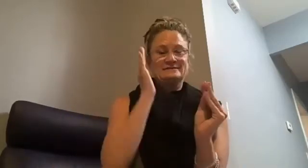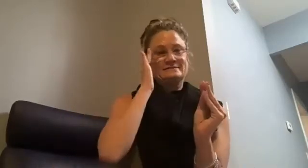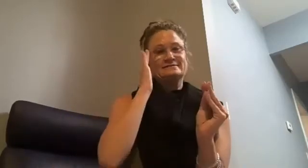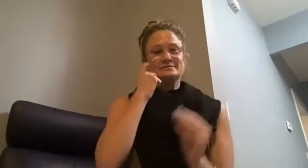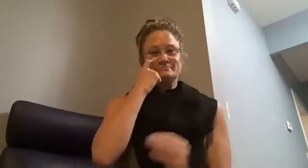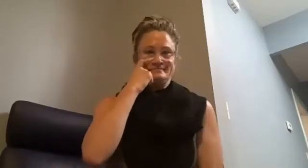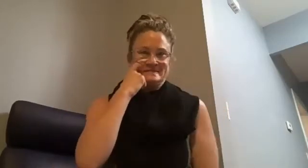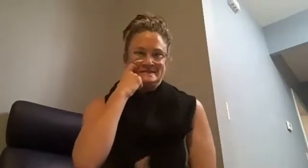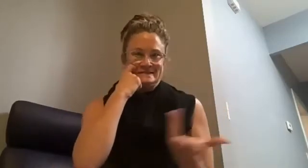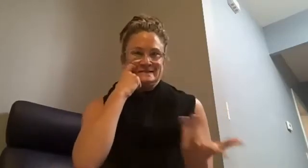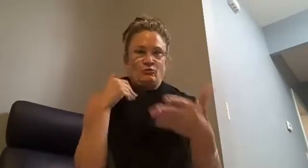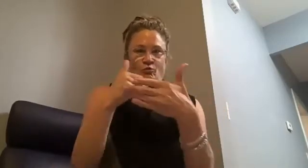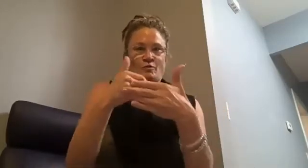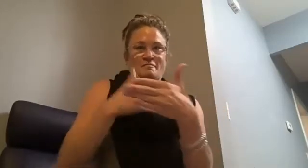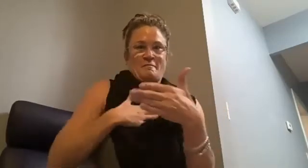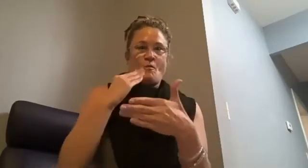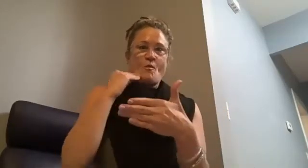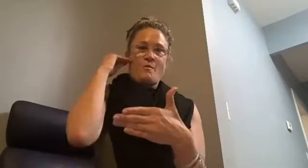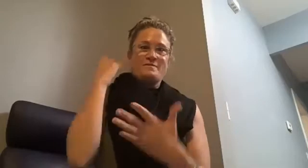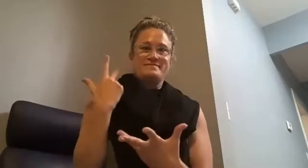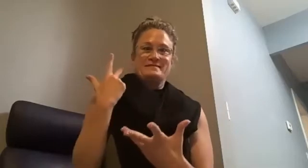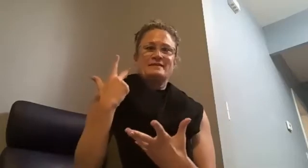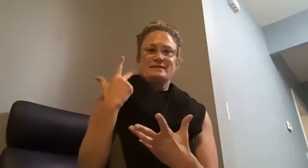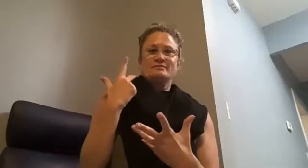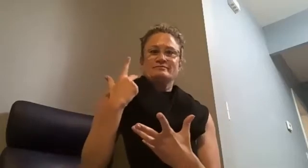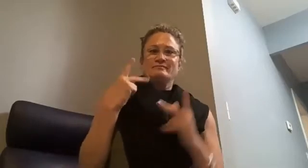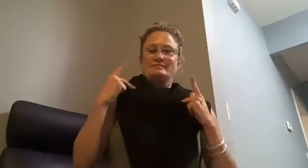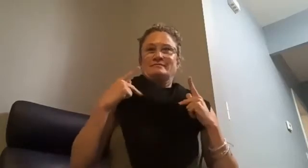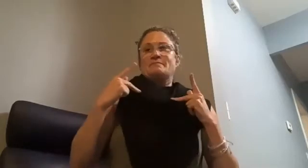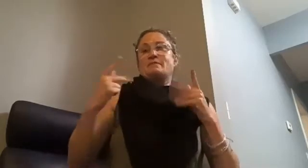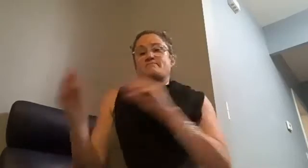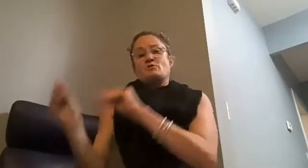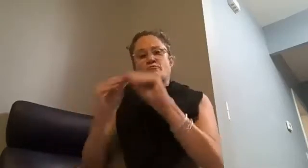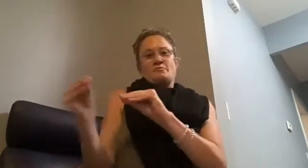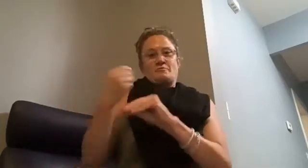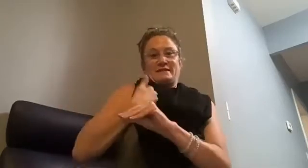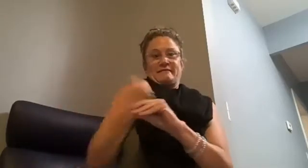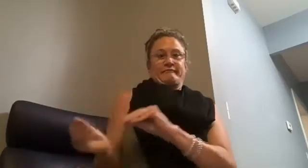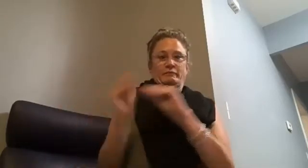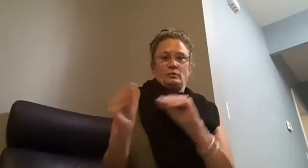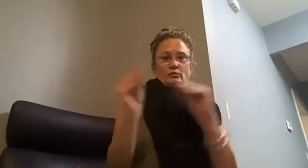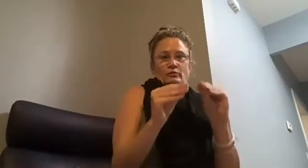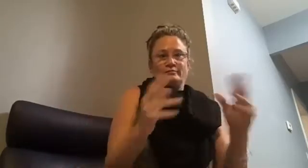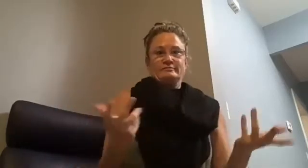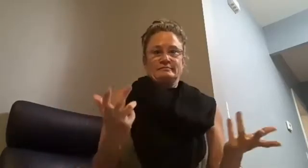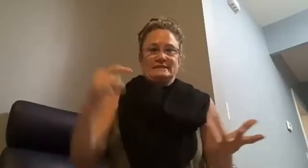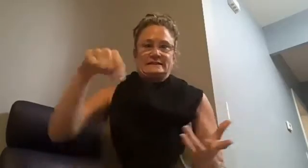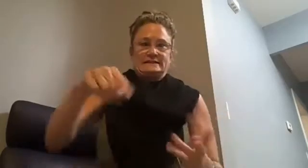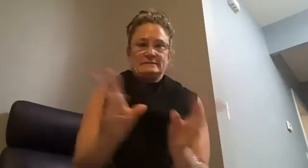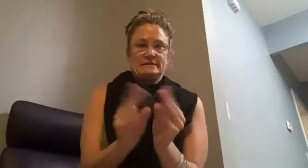close to where I live. And I've moved physically into the city a number of times. This meeting, when we meet in person, is 2 blocks from where I